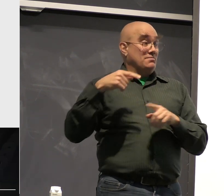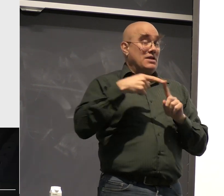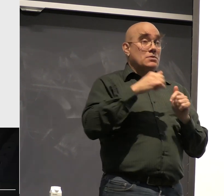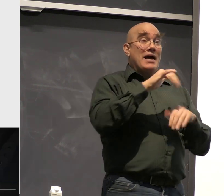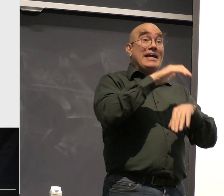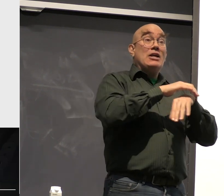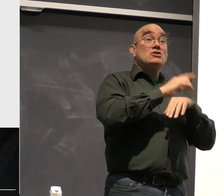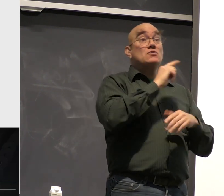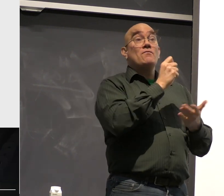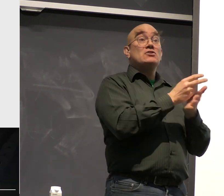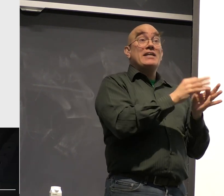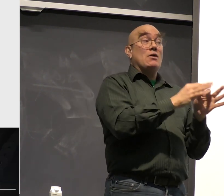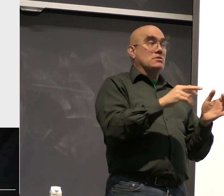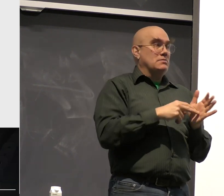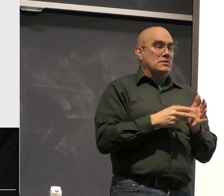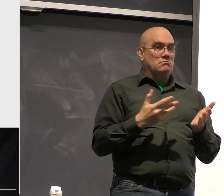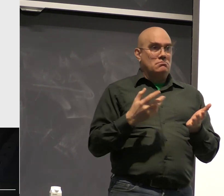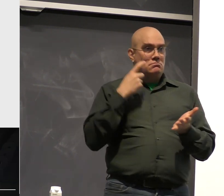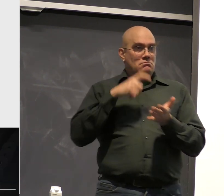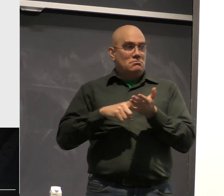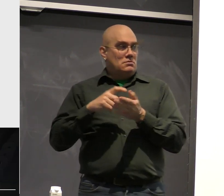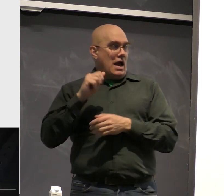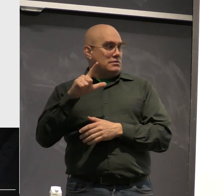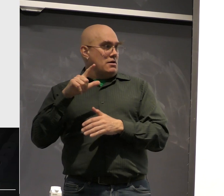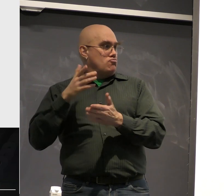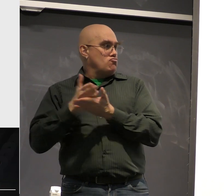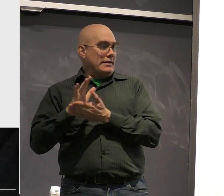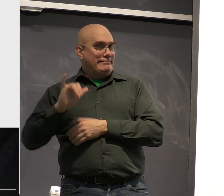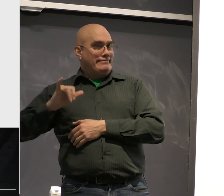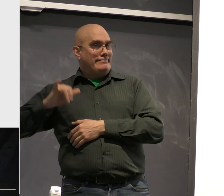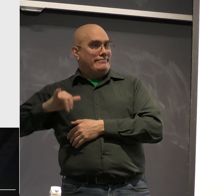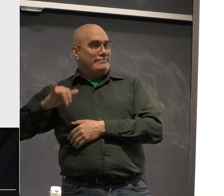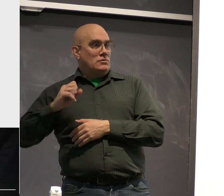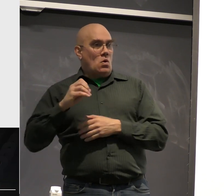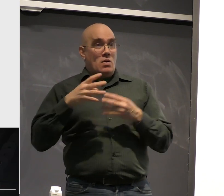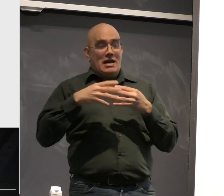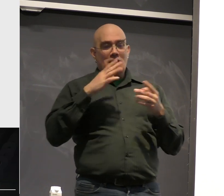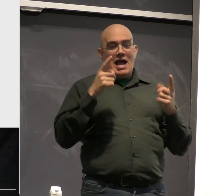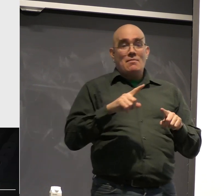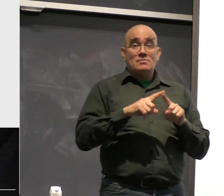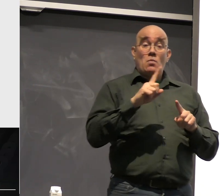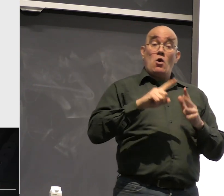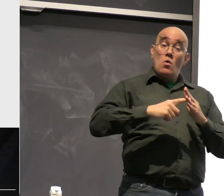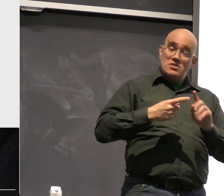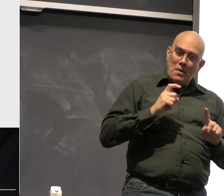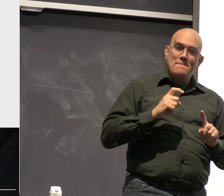barriers and impacting gatekeepers about, for example, ASL becoming recognized as an official language and the rights within. So